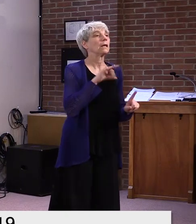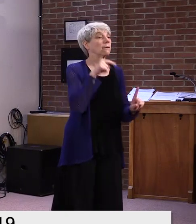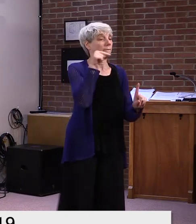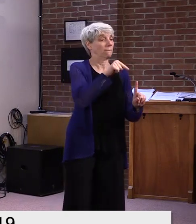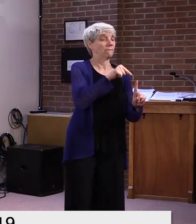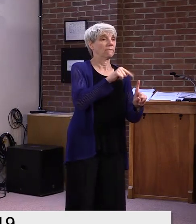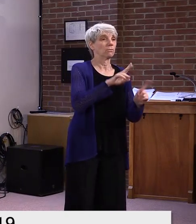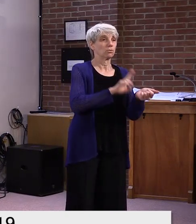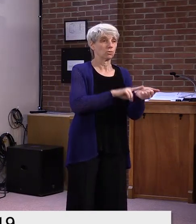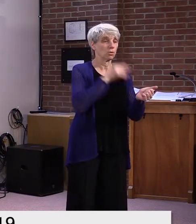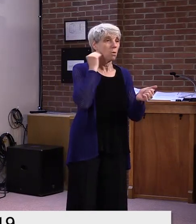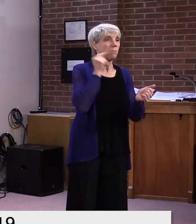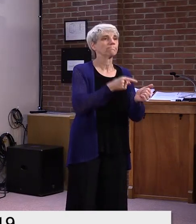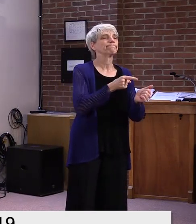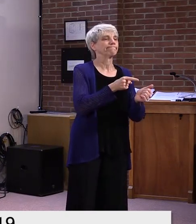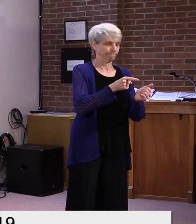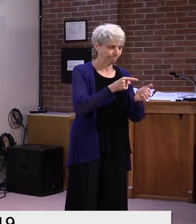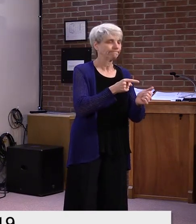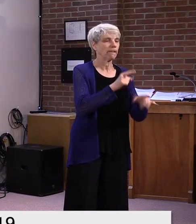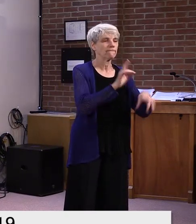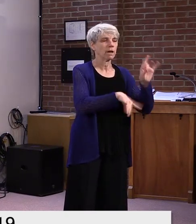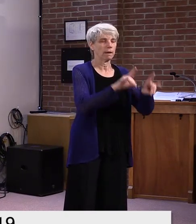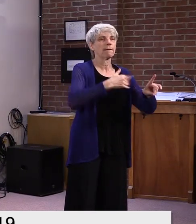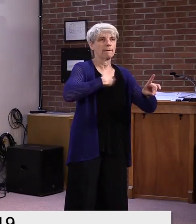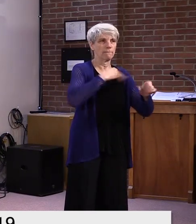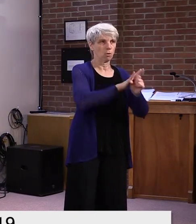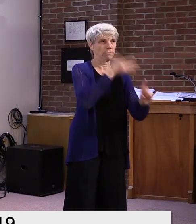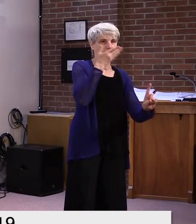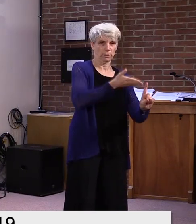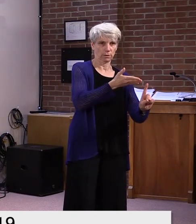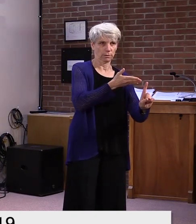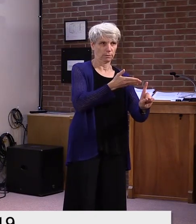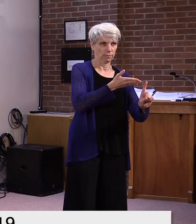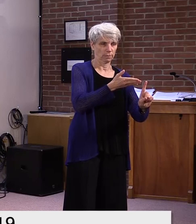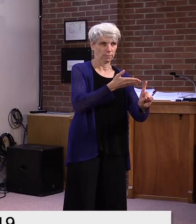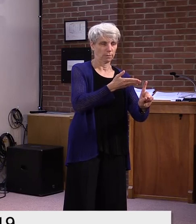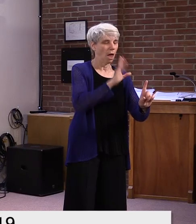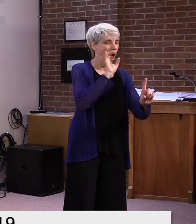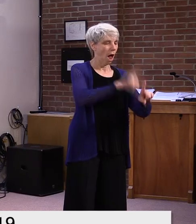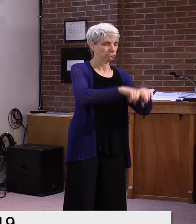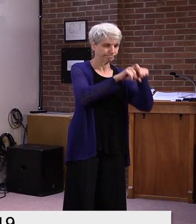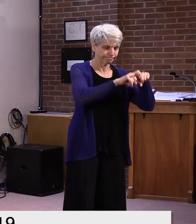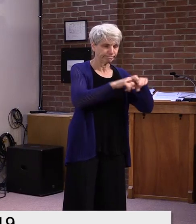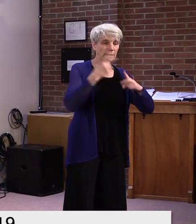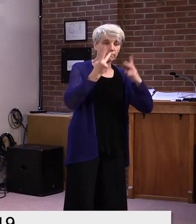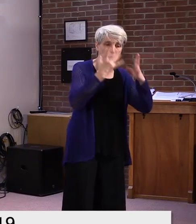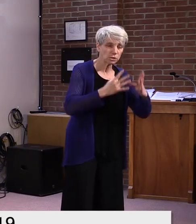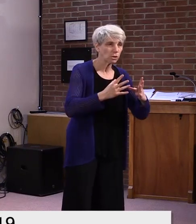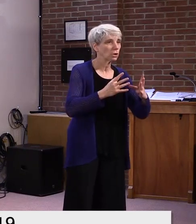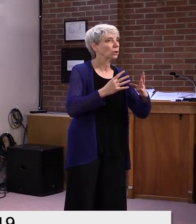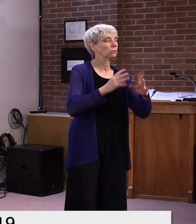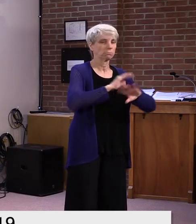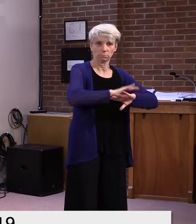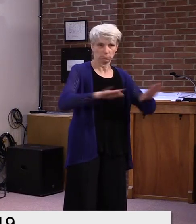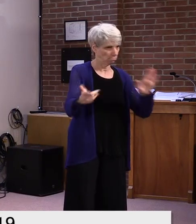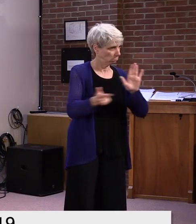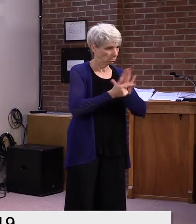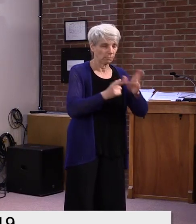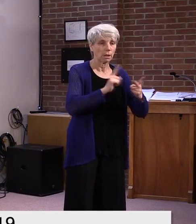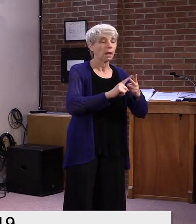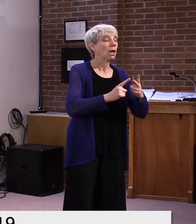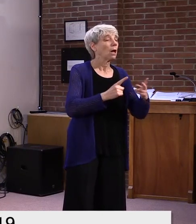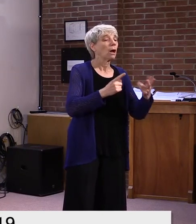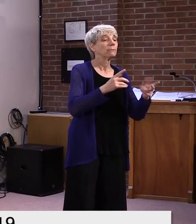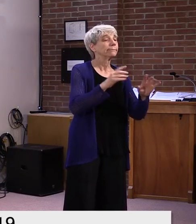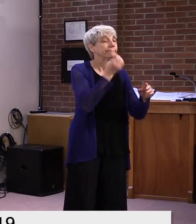outbreak or cases in the facility. That means no visits, no group activities or dining, and no outings